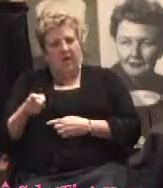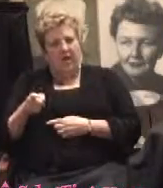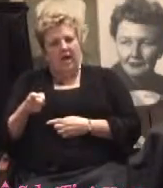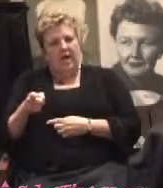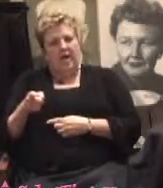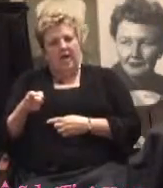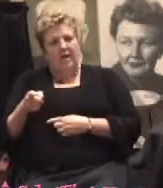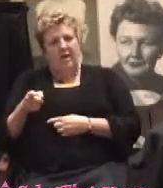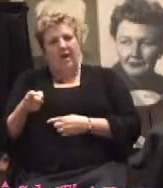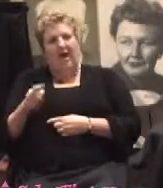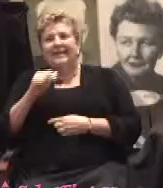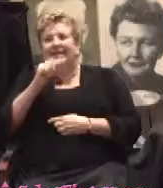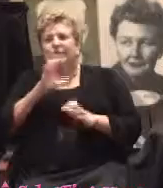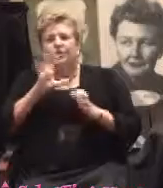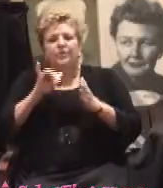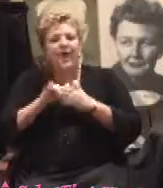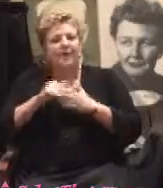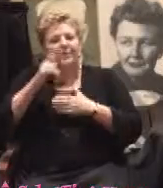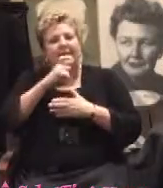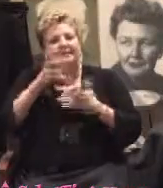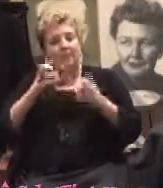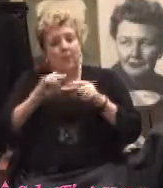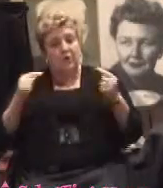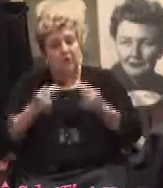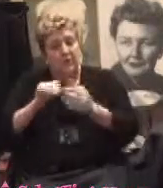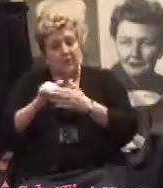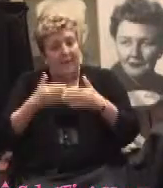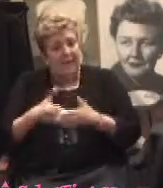I didn't do that because I wanted to hurt that baby. I didn't want to hurt that baby.